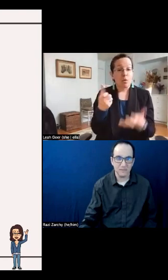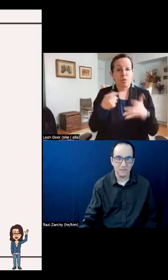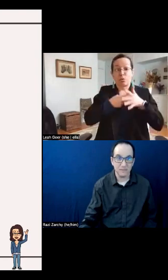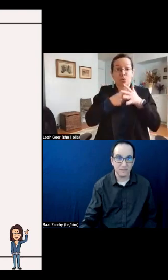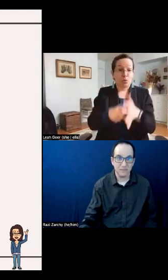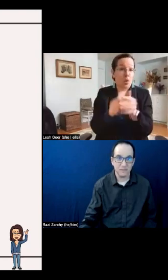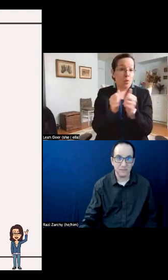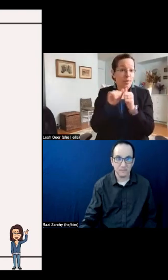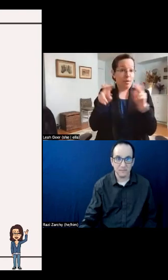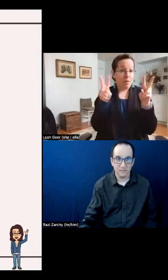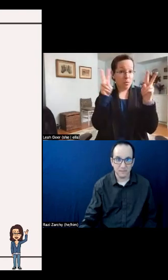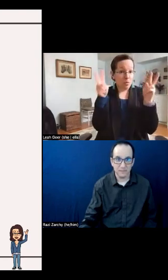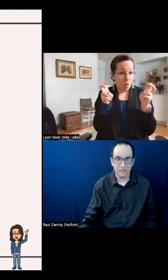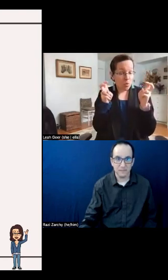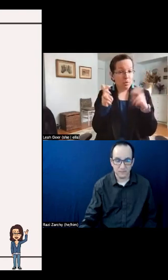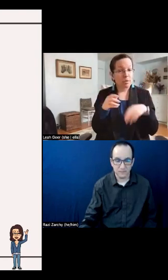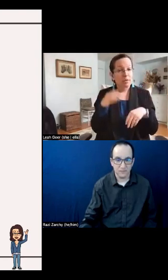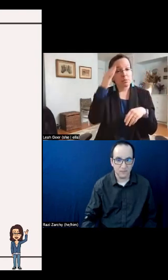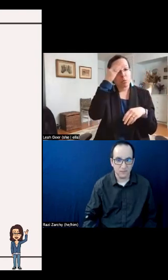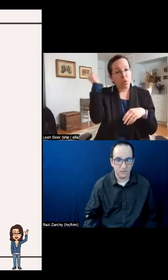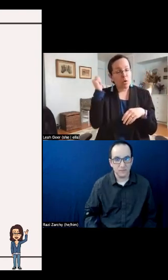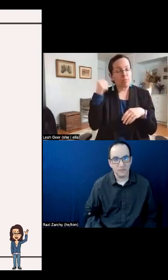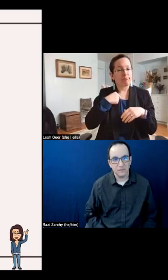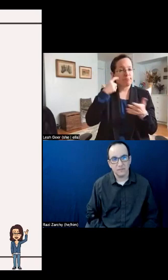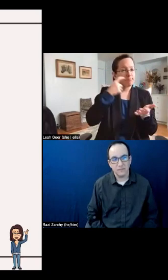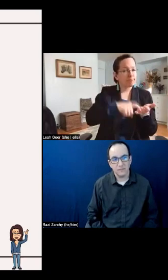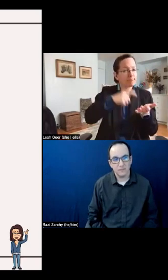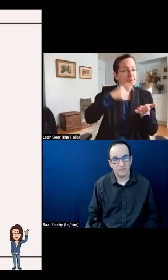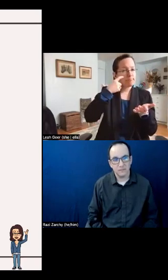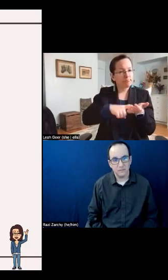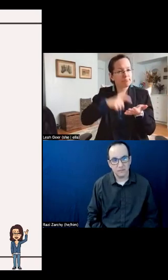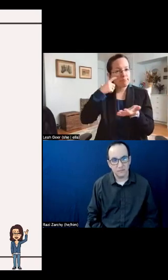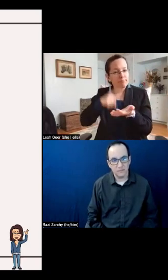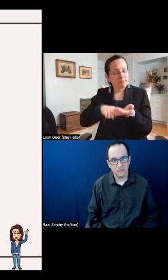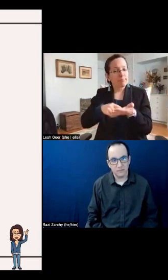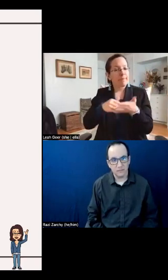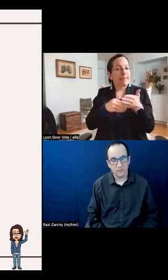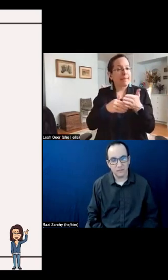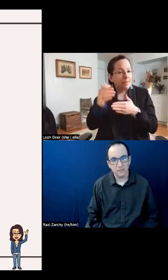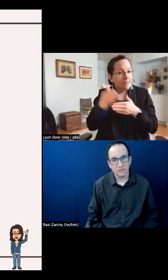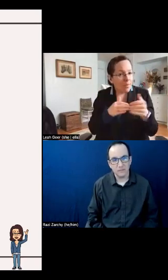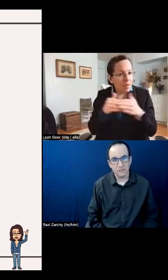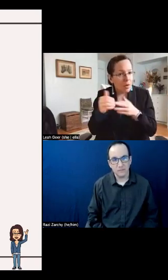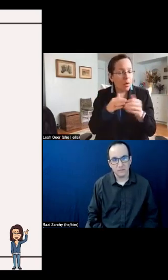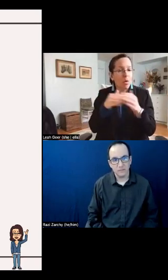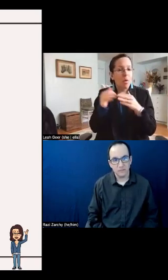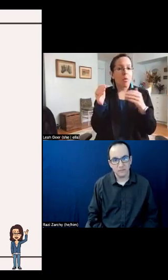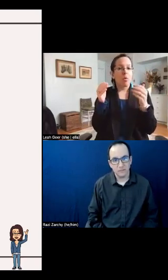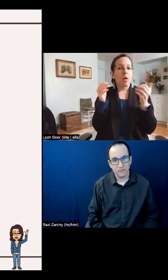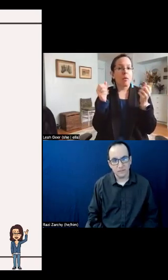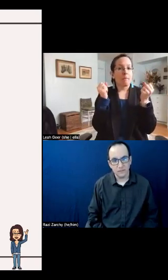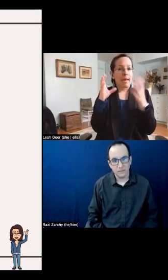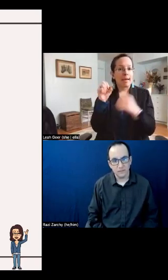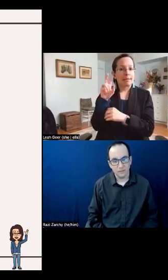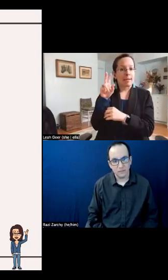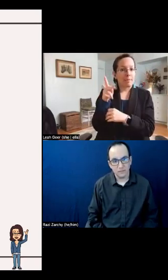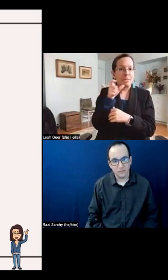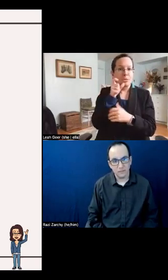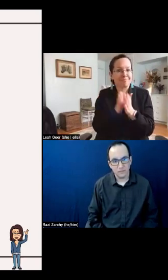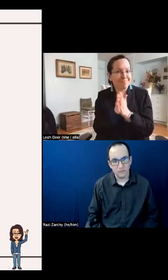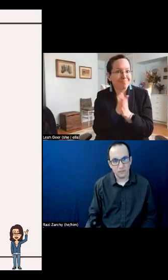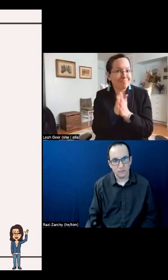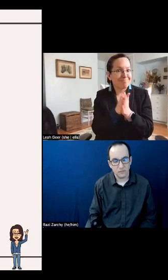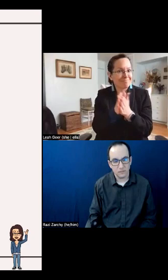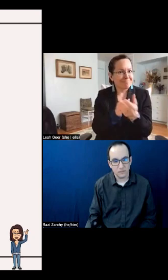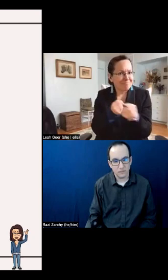Now, the reason that we start with this quote is because